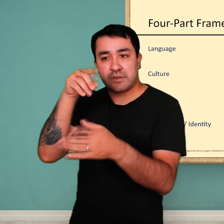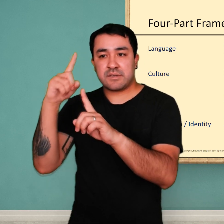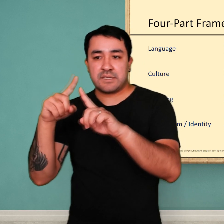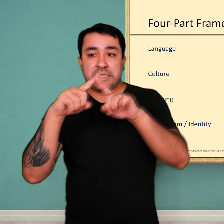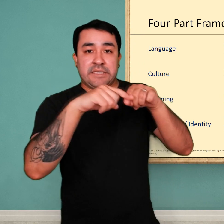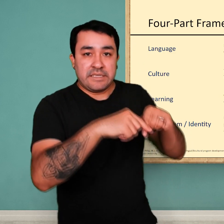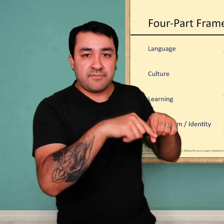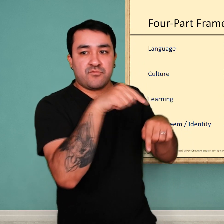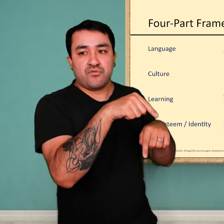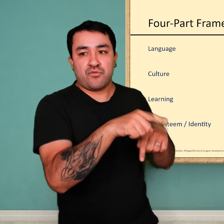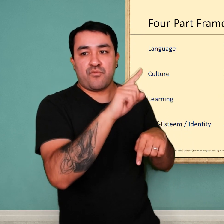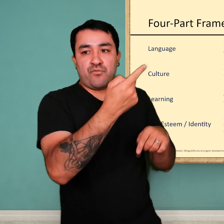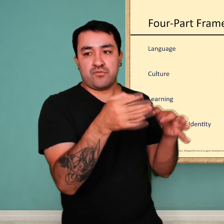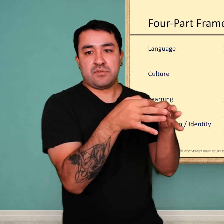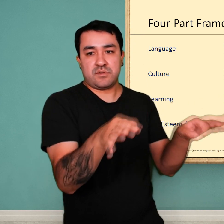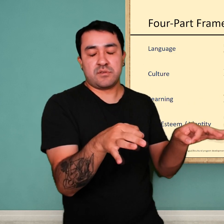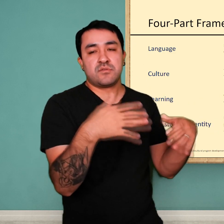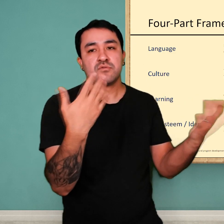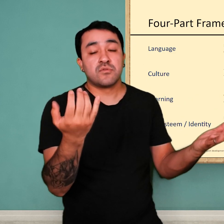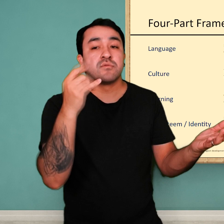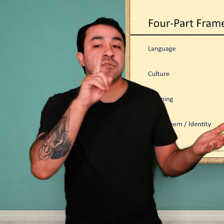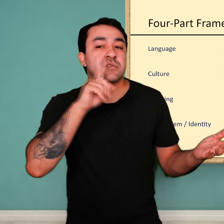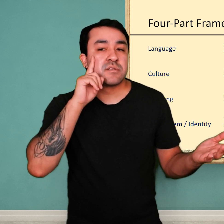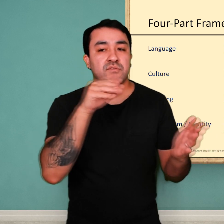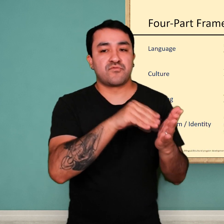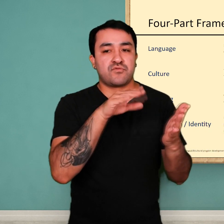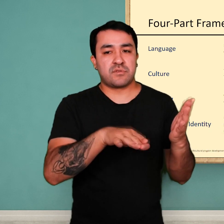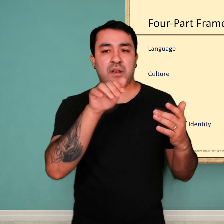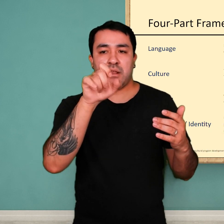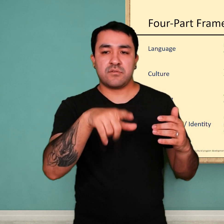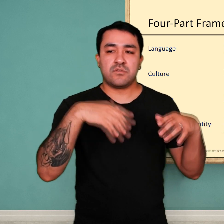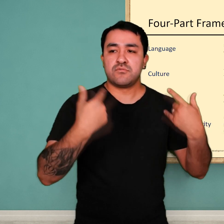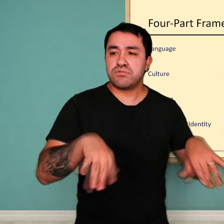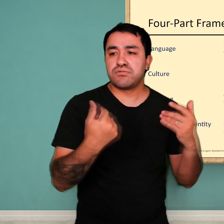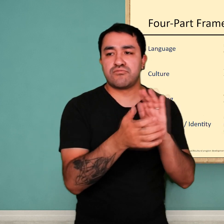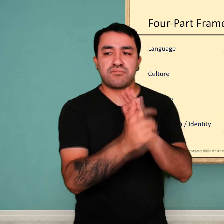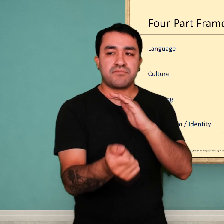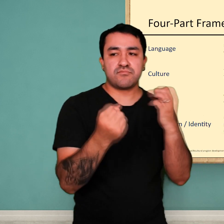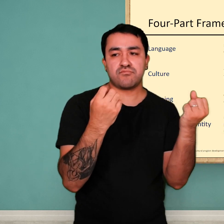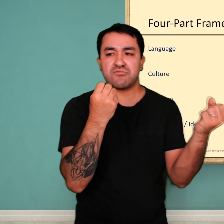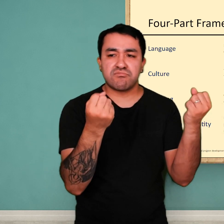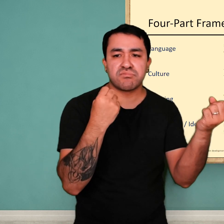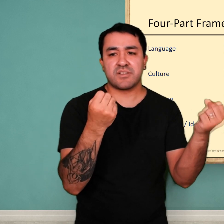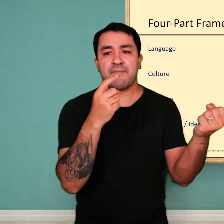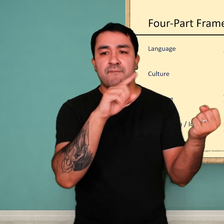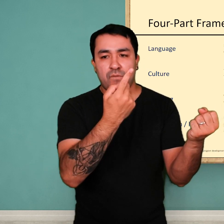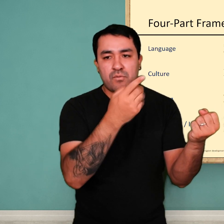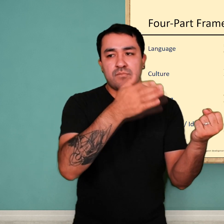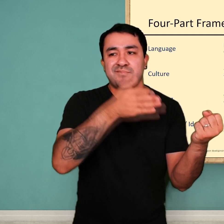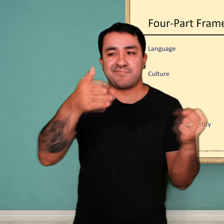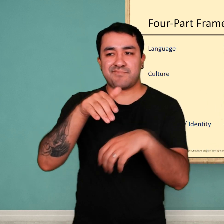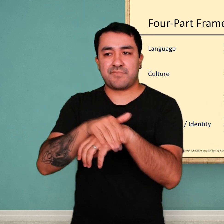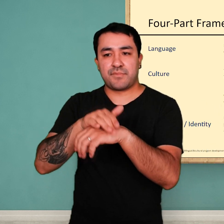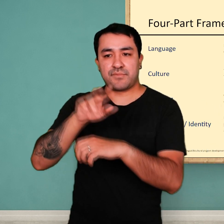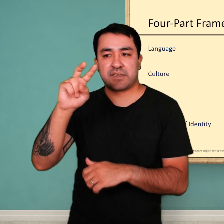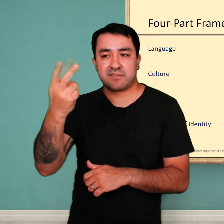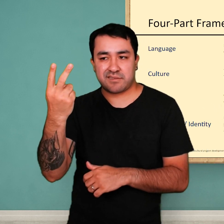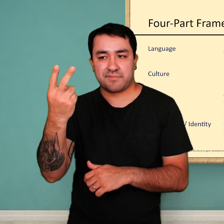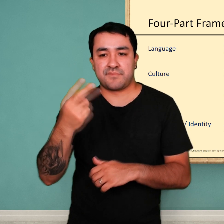ASL. As previously discussed, second language learning depends on first language acquisition. Deaf